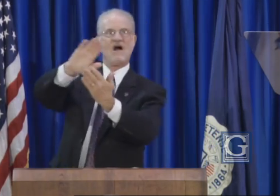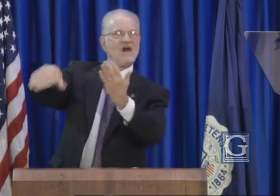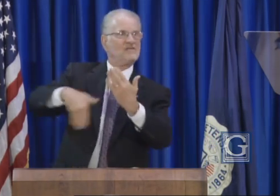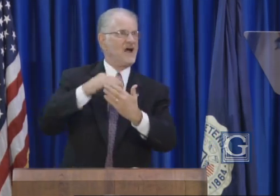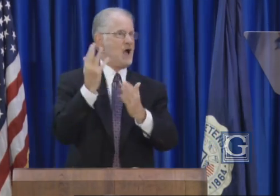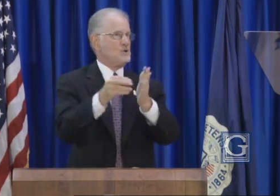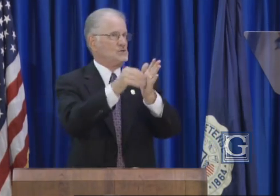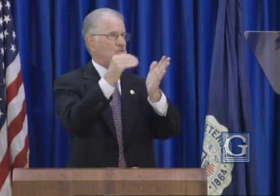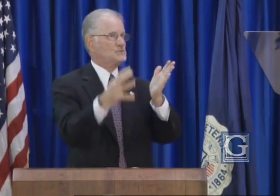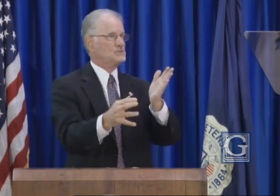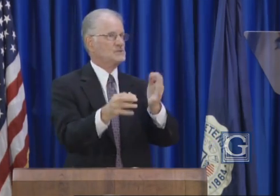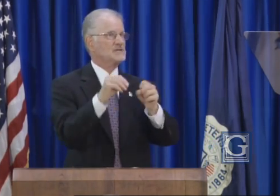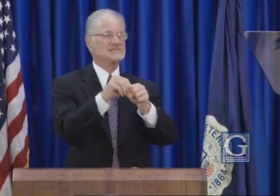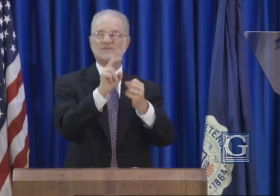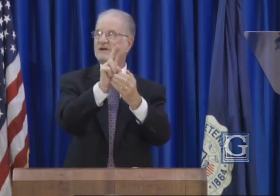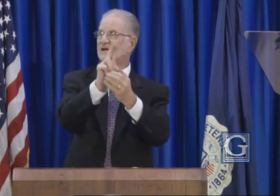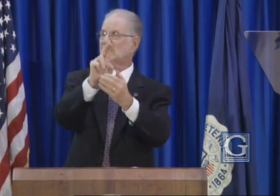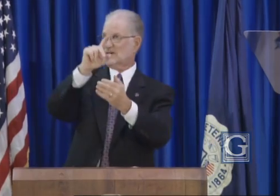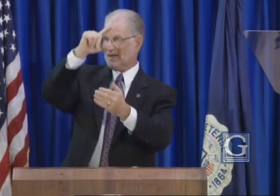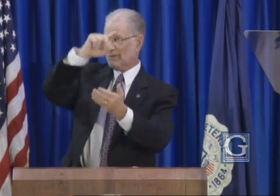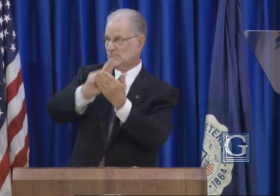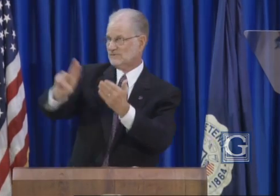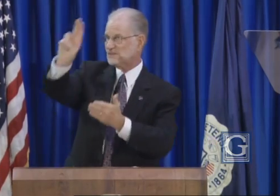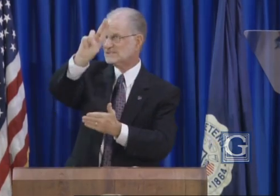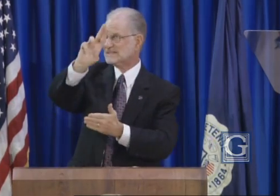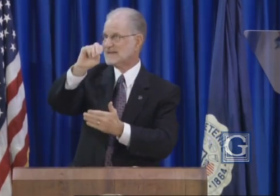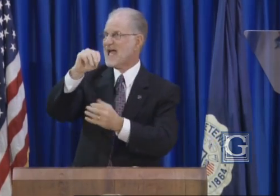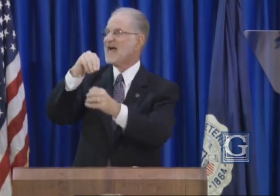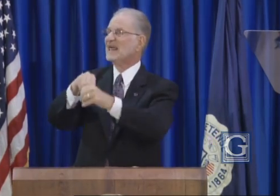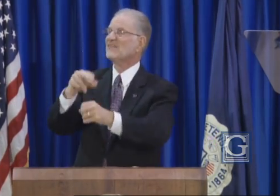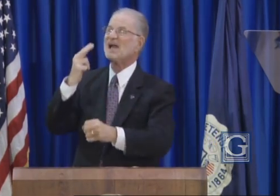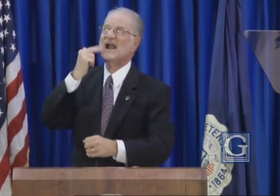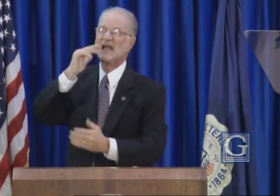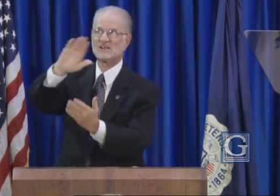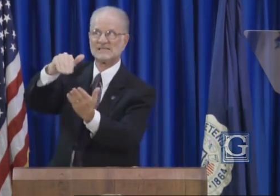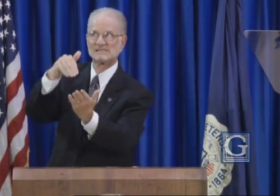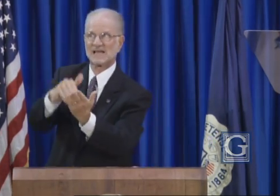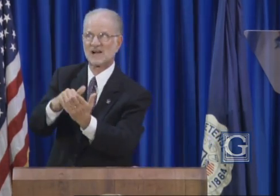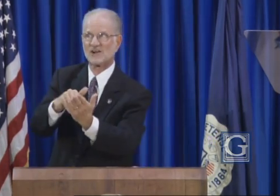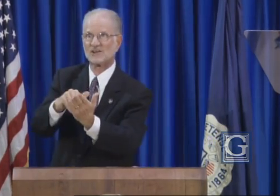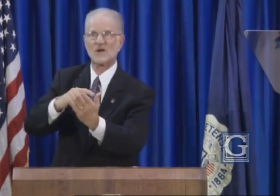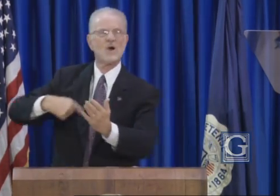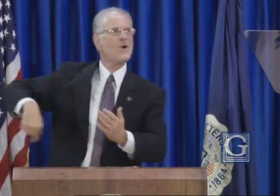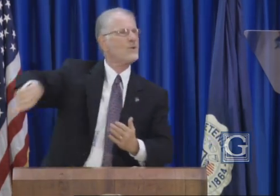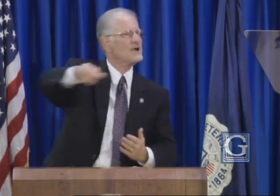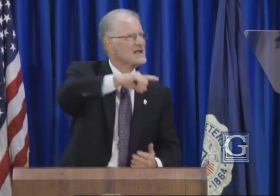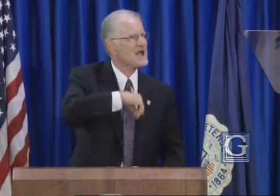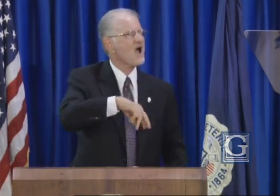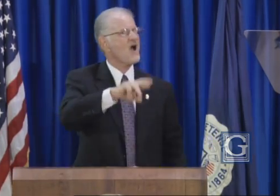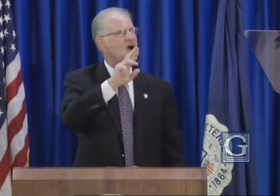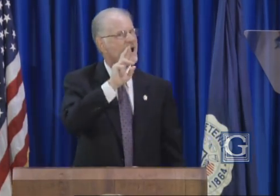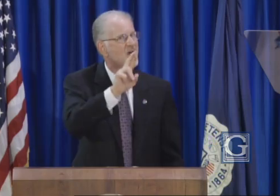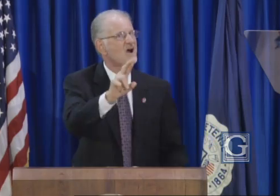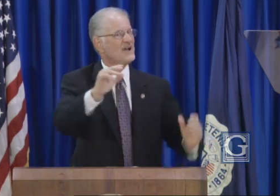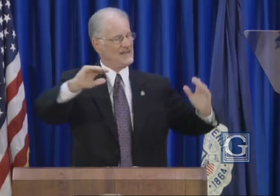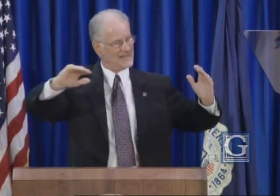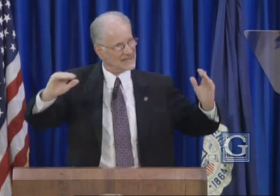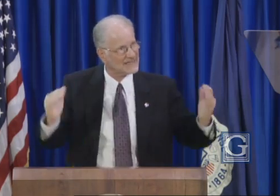I continue today by recognizing and thanking all of our students at Gallaudet and at the Clare Center.